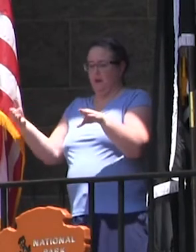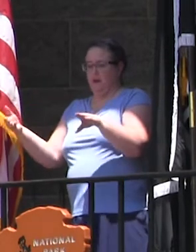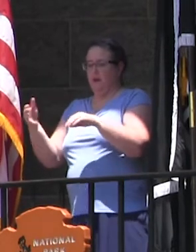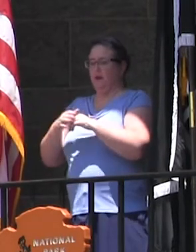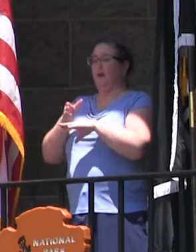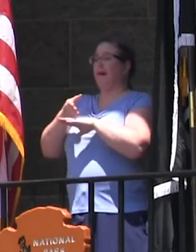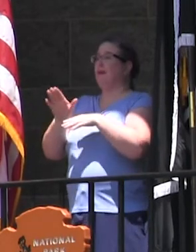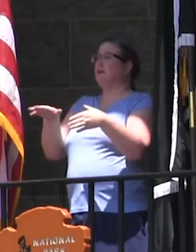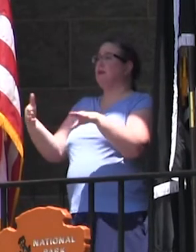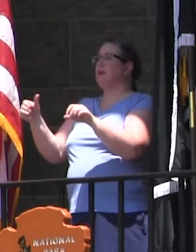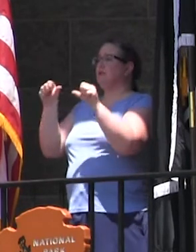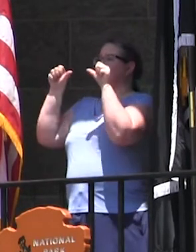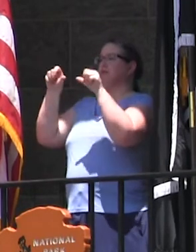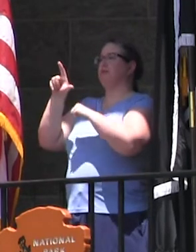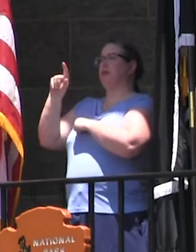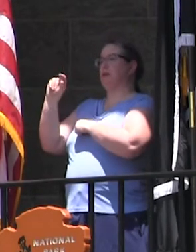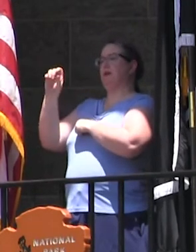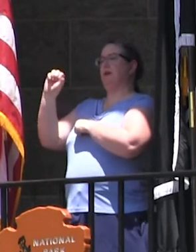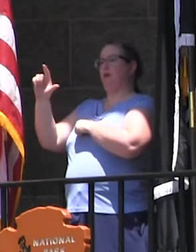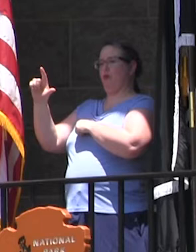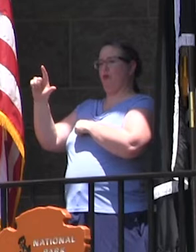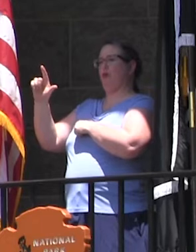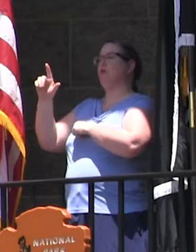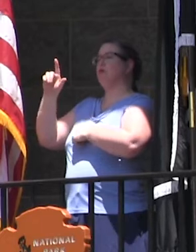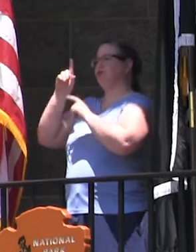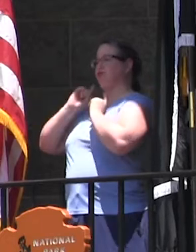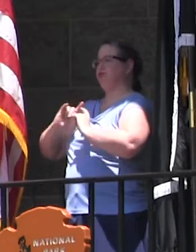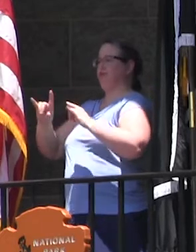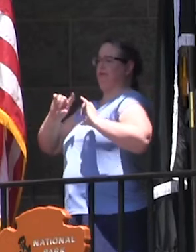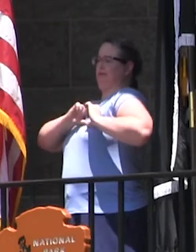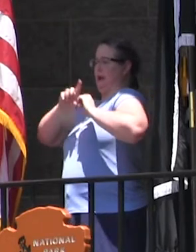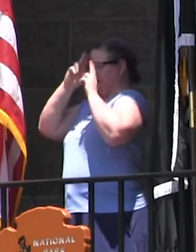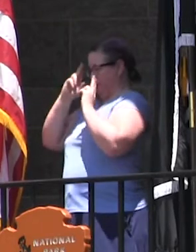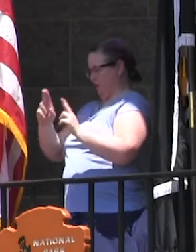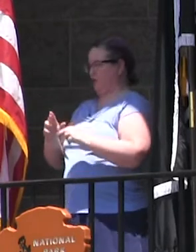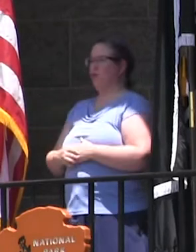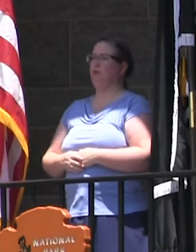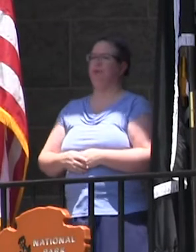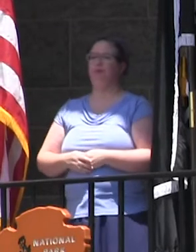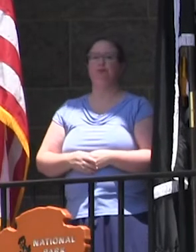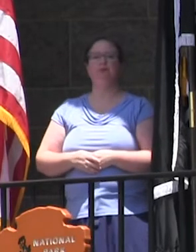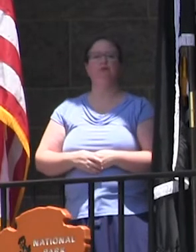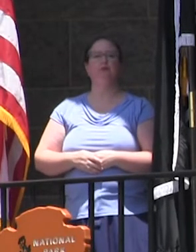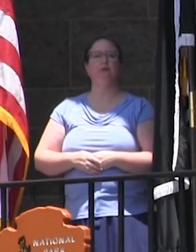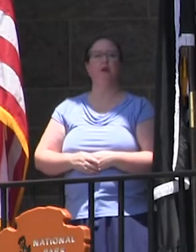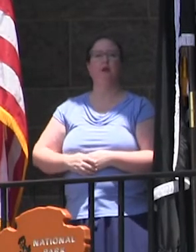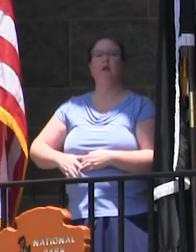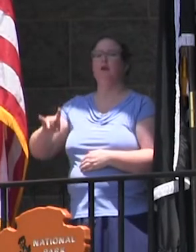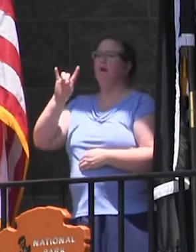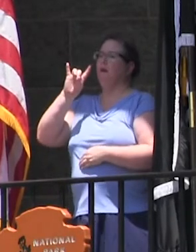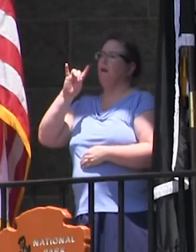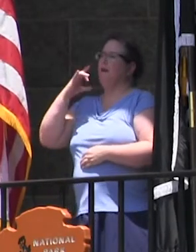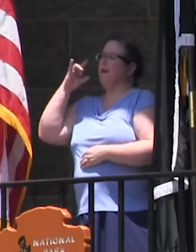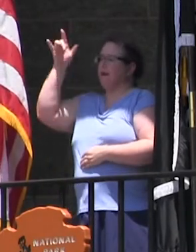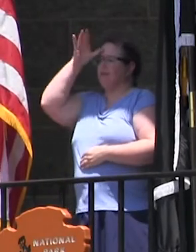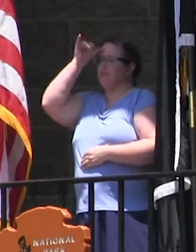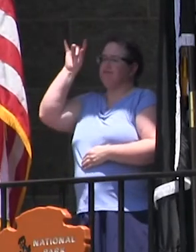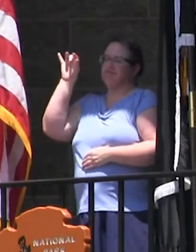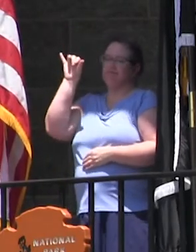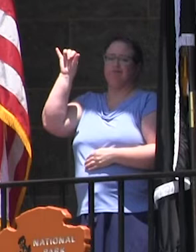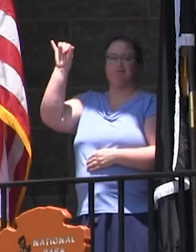posthumously to Lieutenant Colonel and awarded the Medal of Honor. His citation states, "The indomitable fighting spirit,